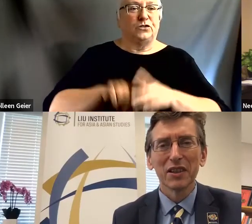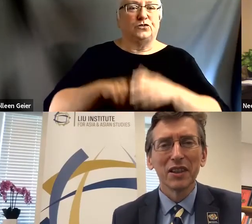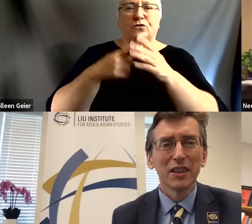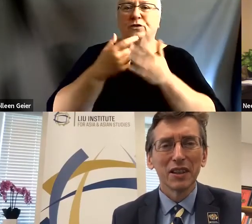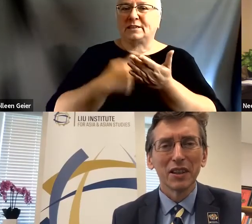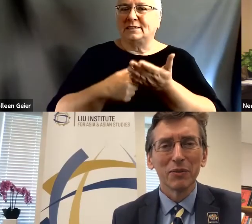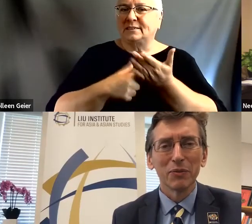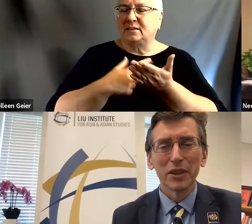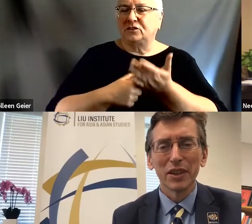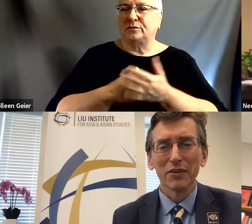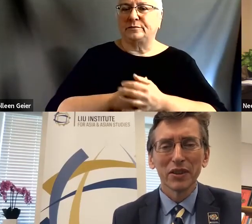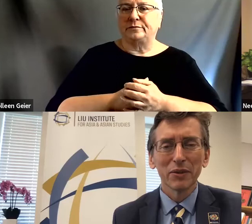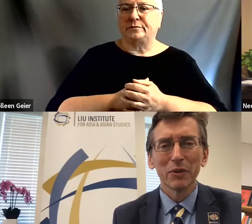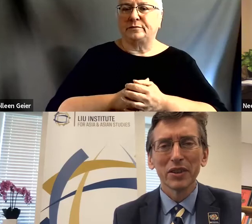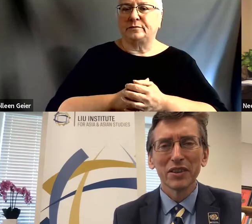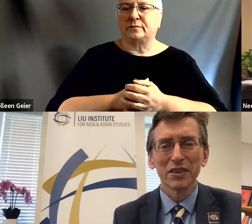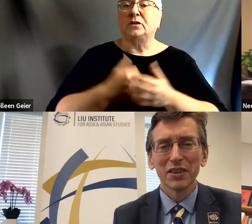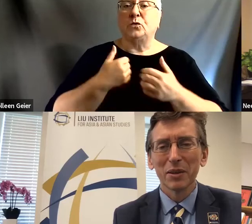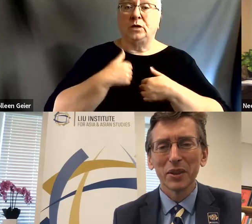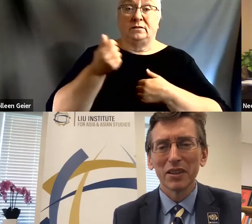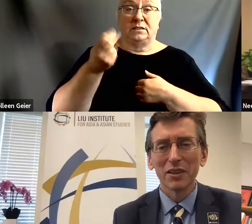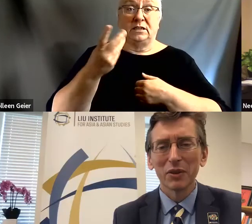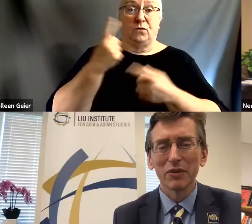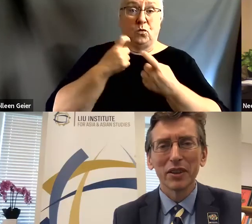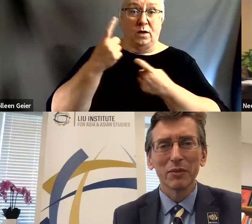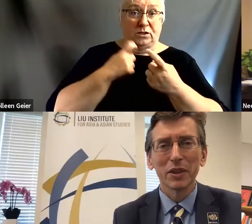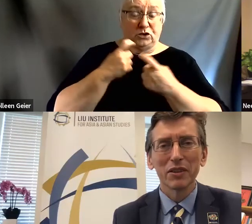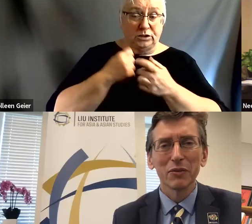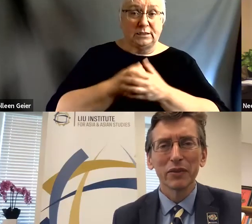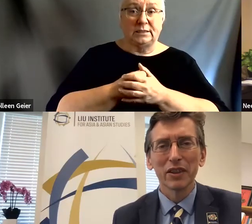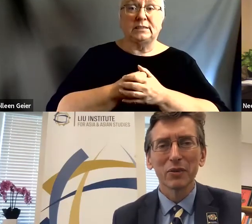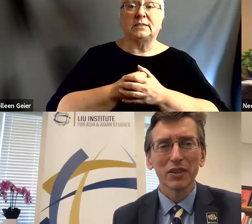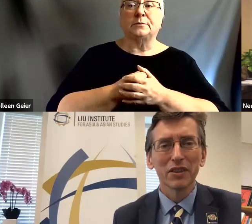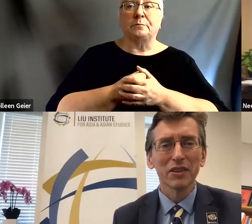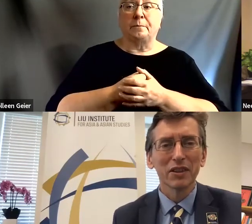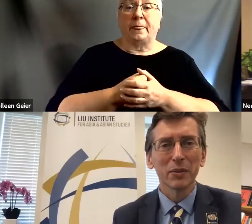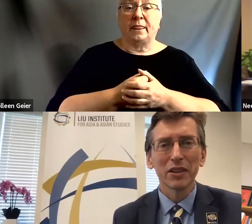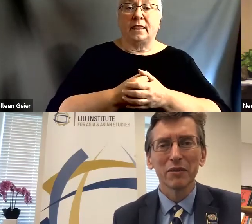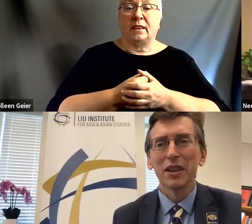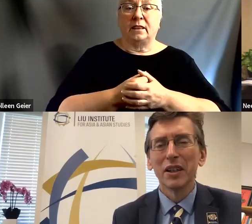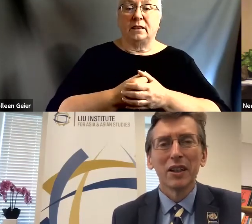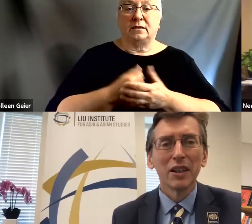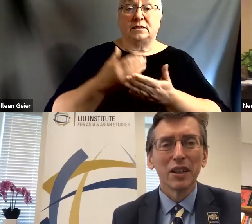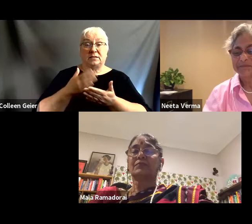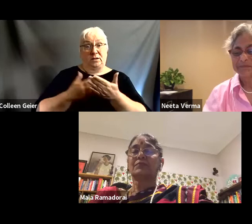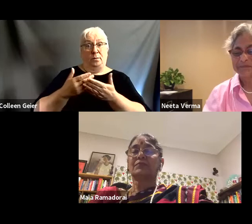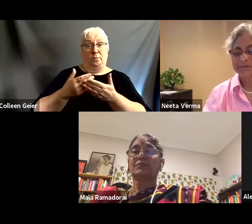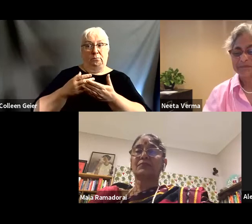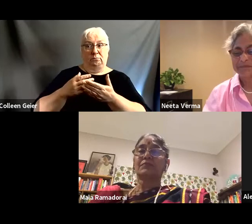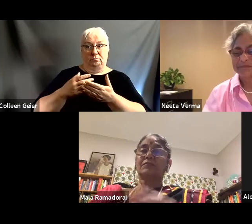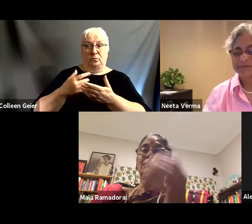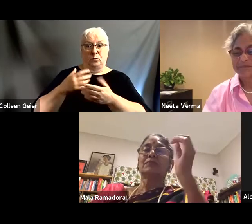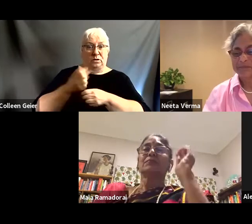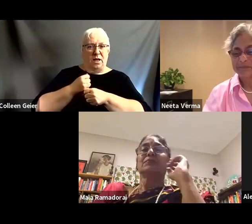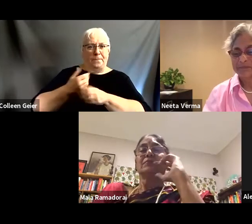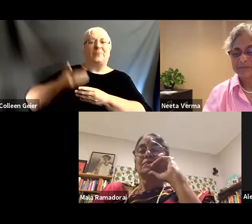discussion. We have several questions coming in, and as mentioned, we've had questions coming in beforehand